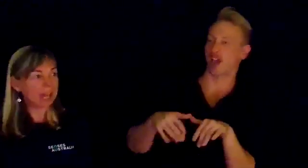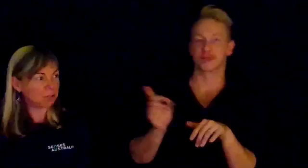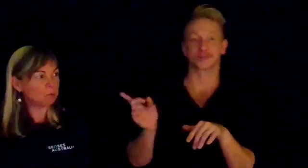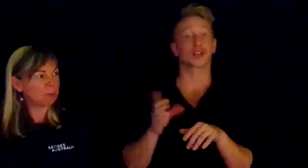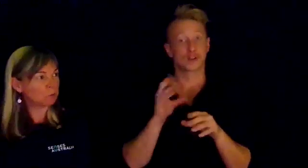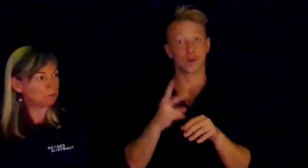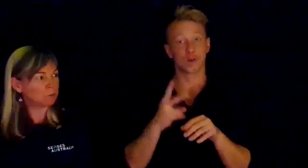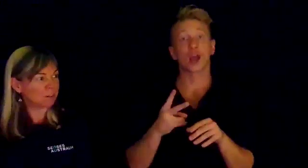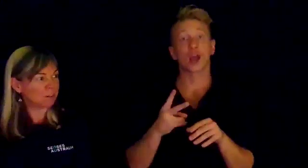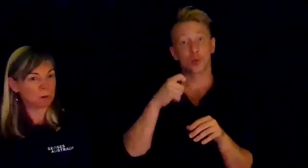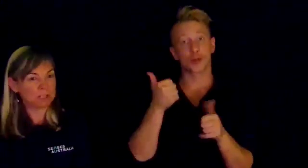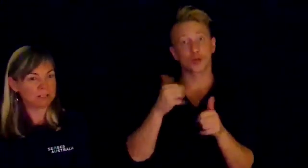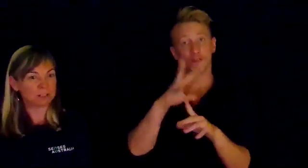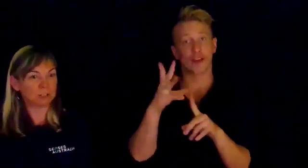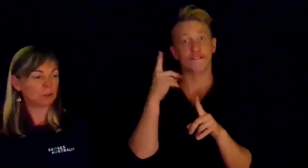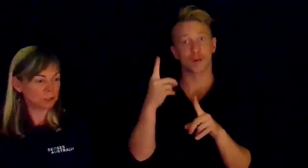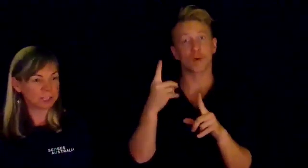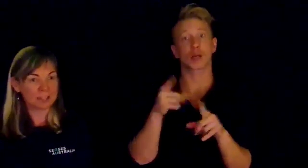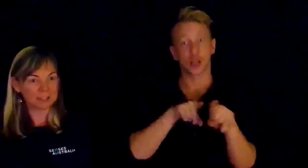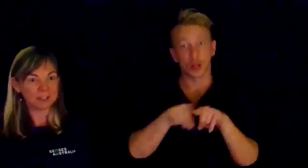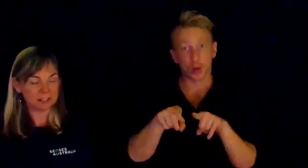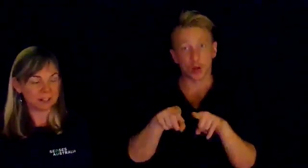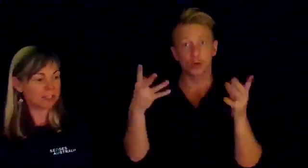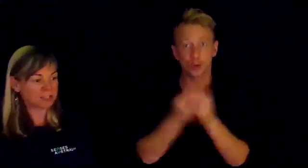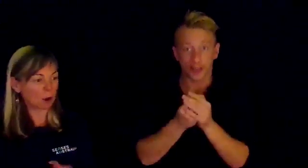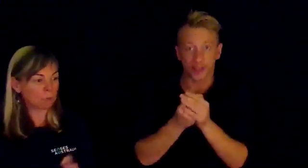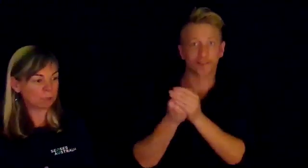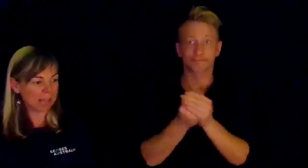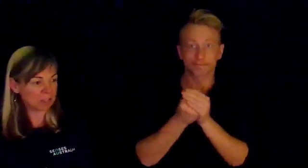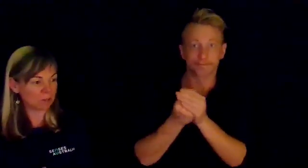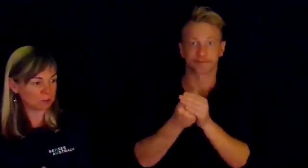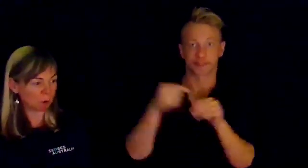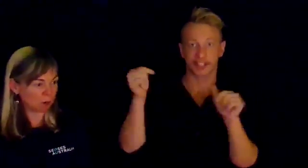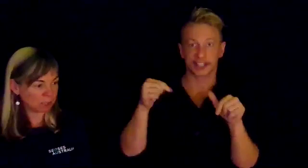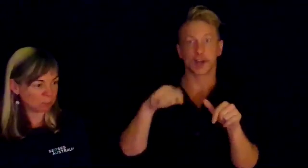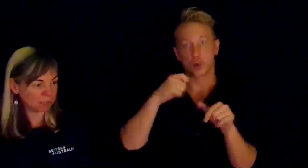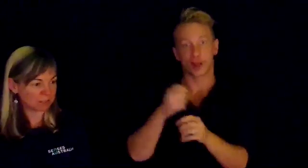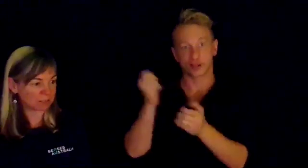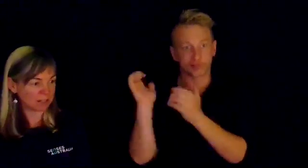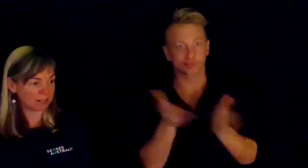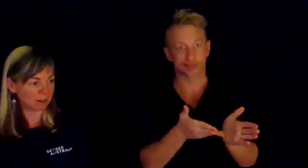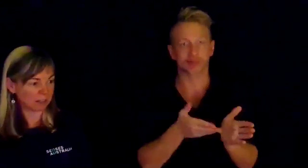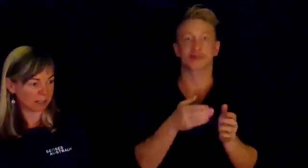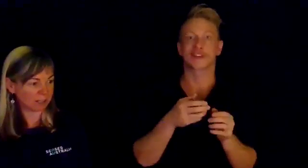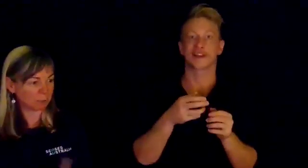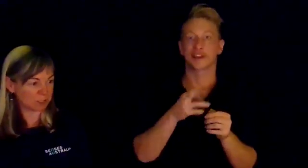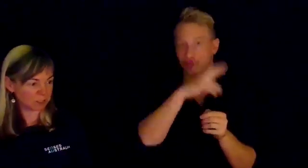It's okay. It will be good for everybody to learn together here. So I will hand over to Ryan because it's an NDIA